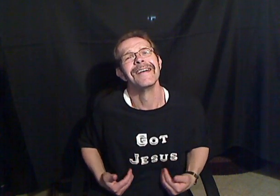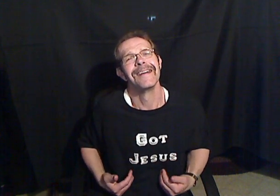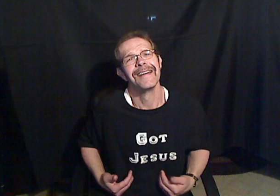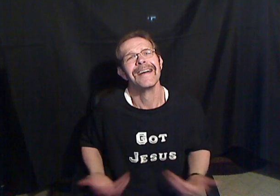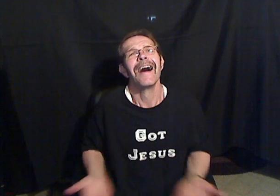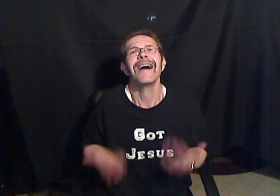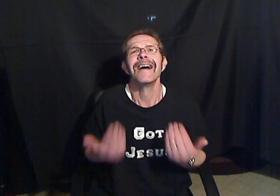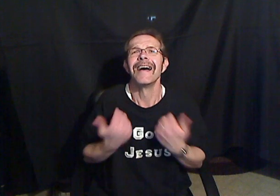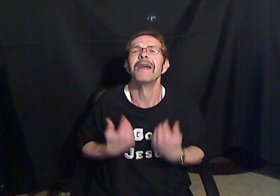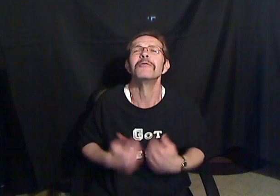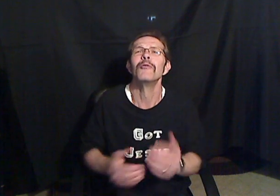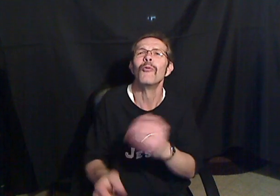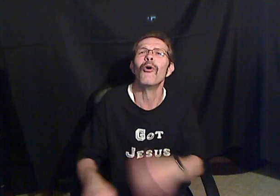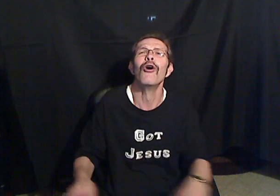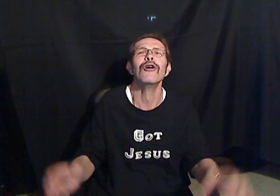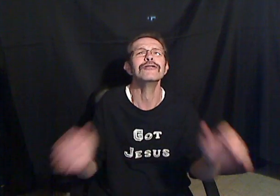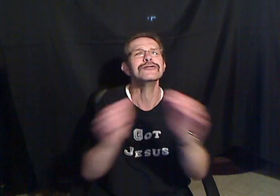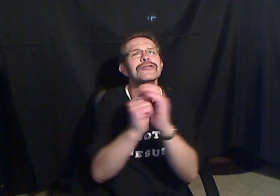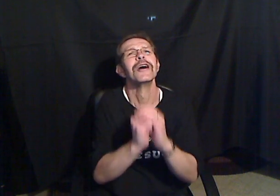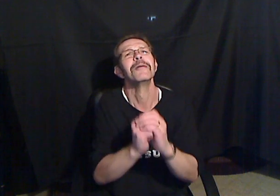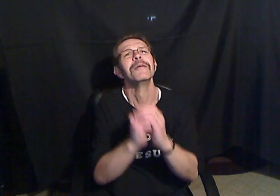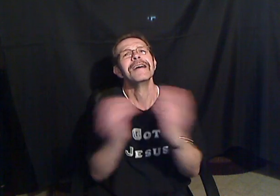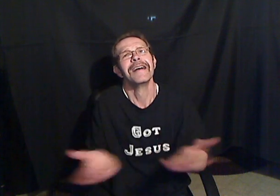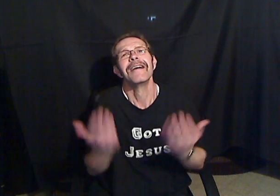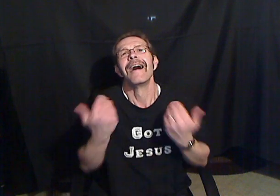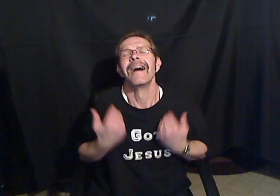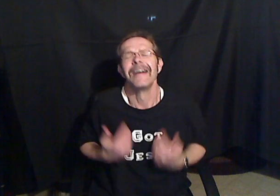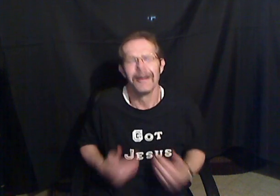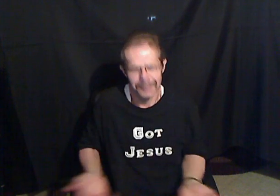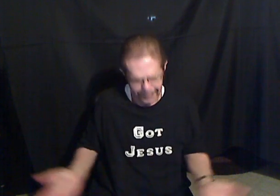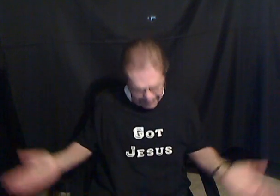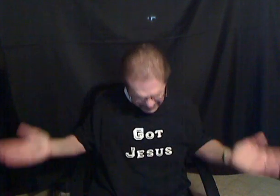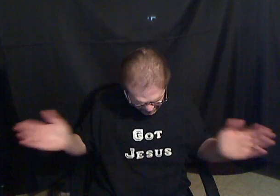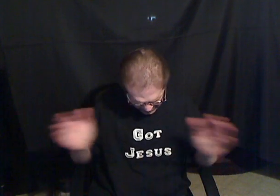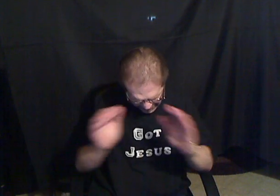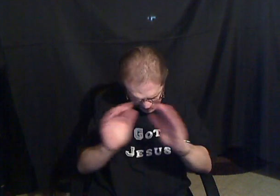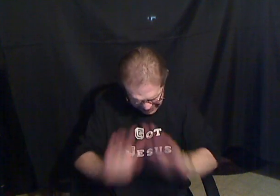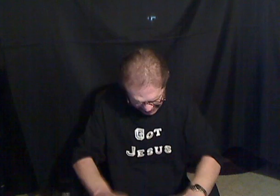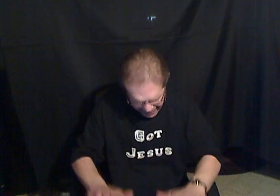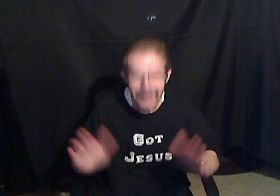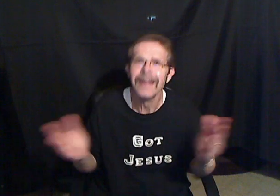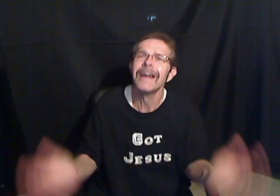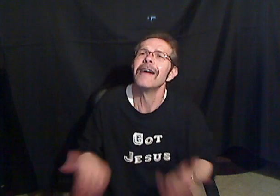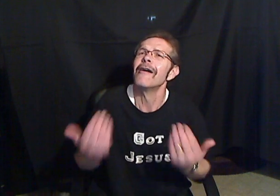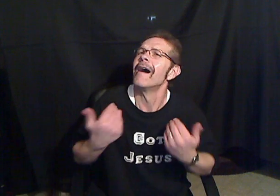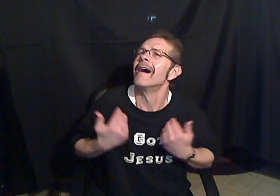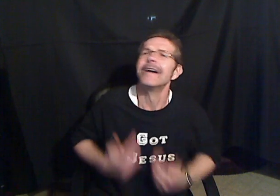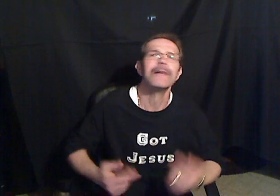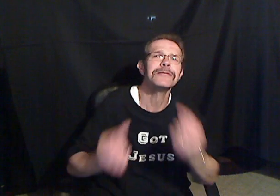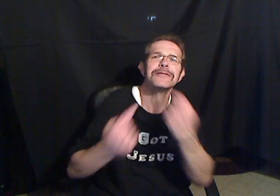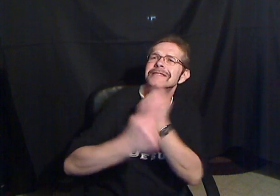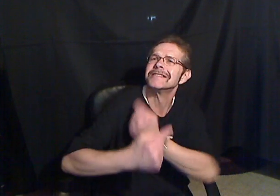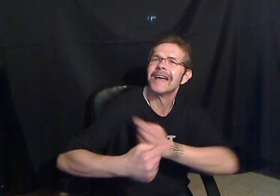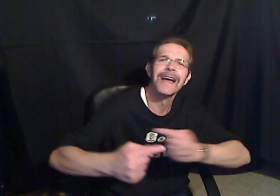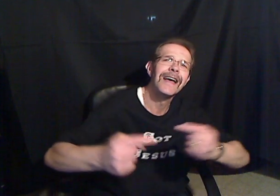Here I am to worship. Here I am to bow down. Here I am to say